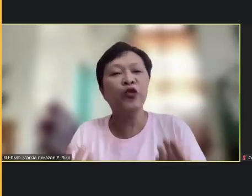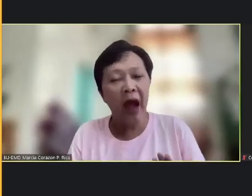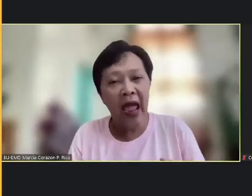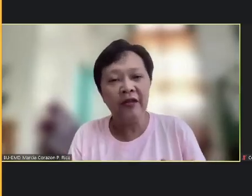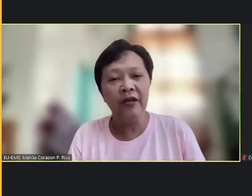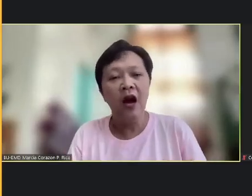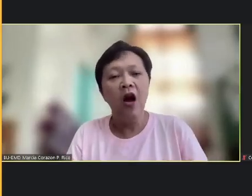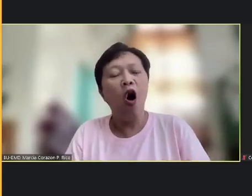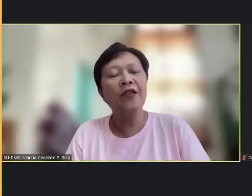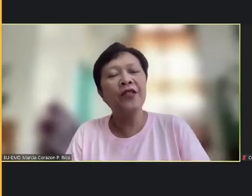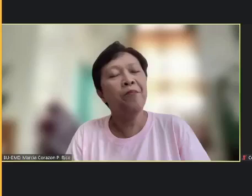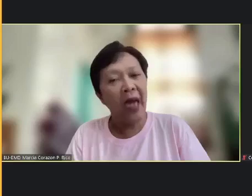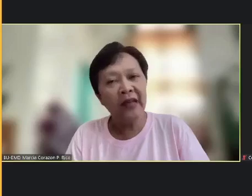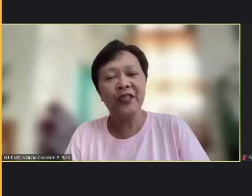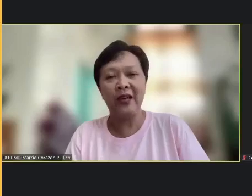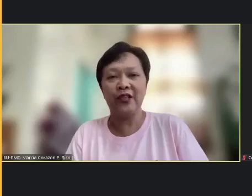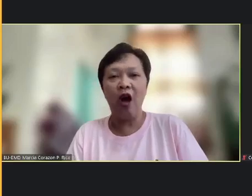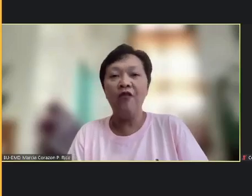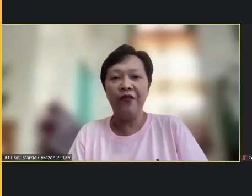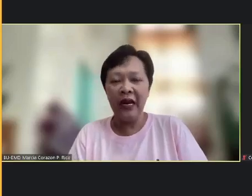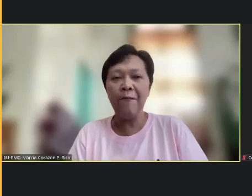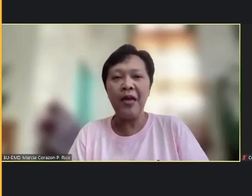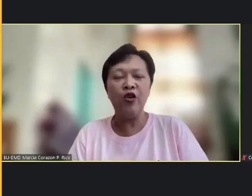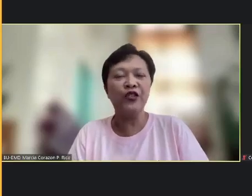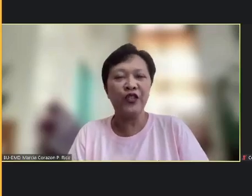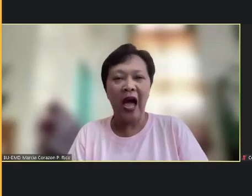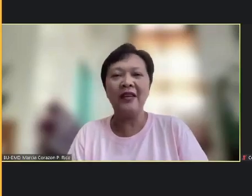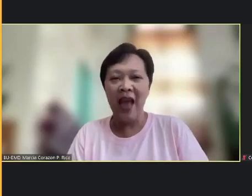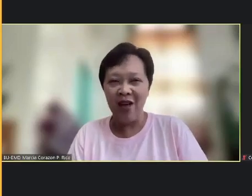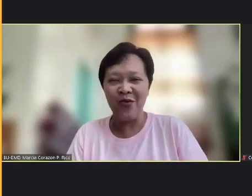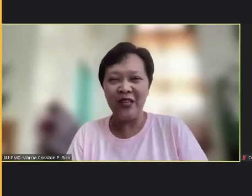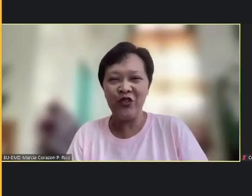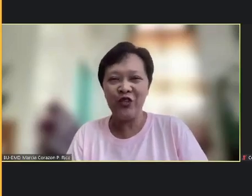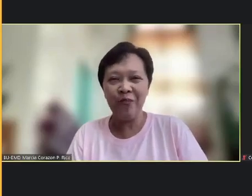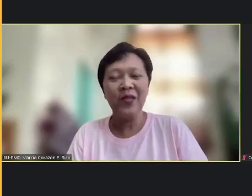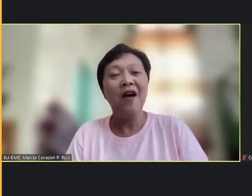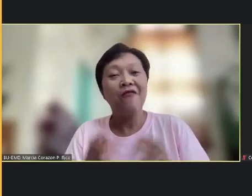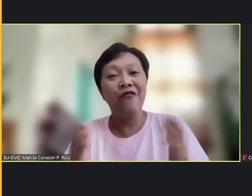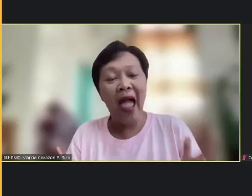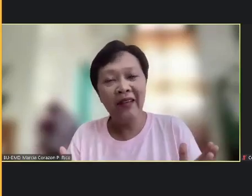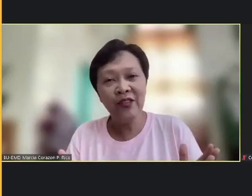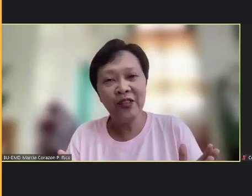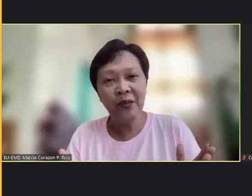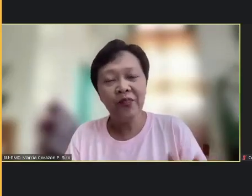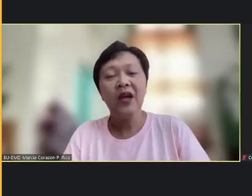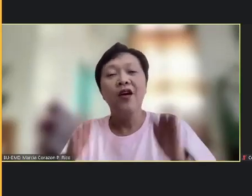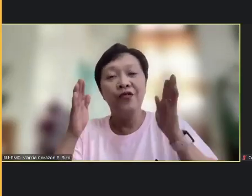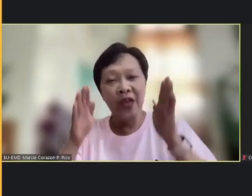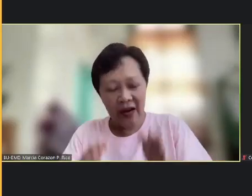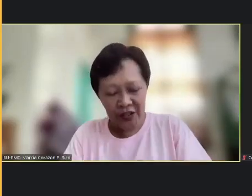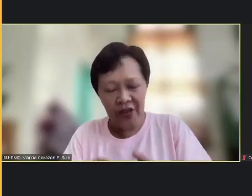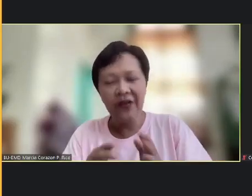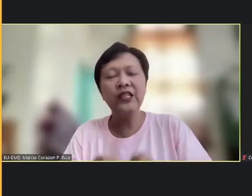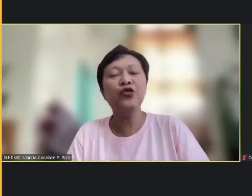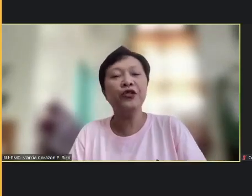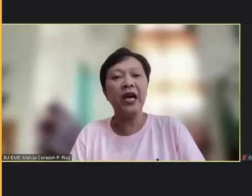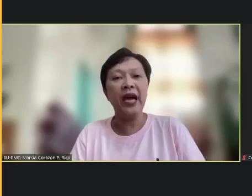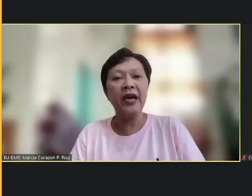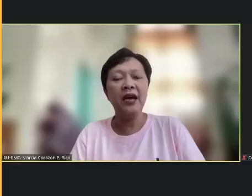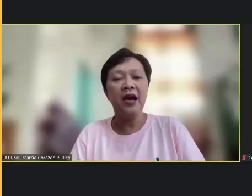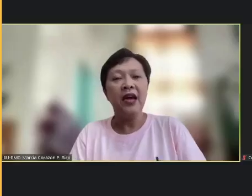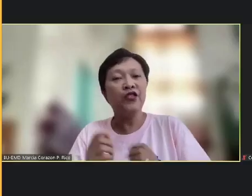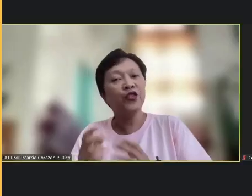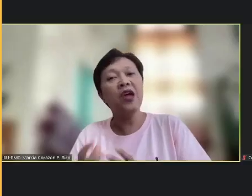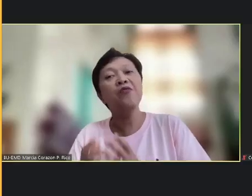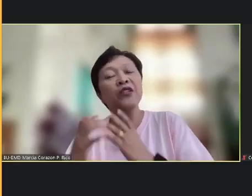to be trained on the basics of Filipino Sign Language. Friends, the activity